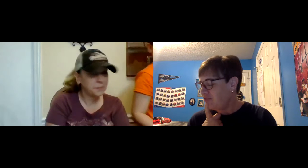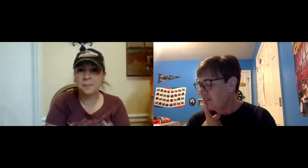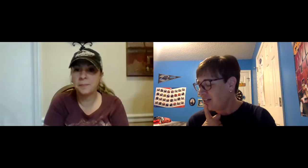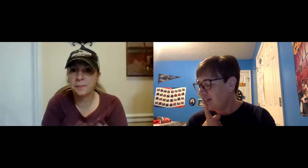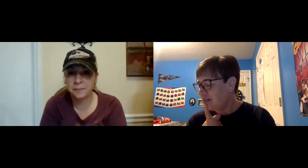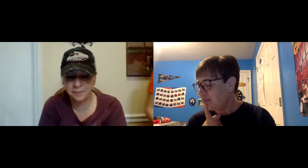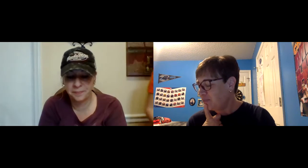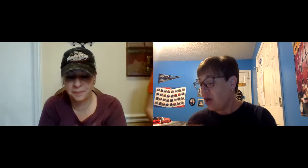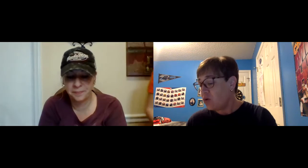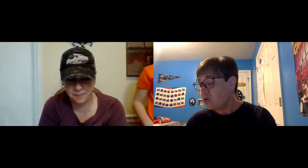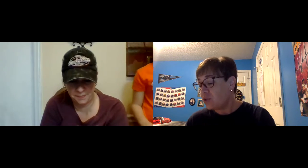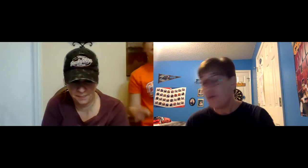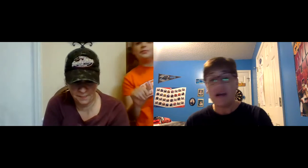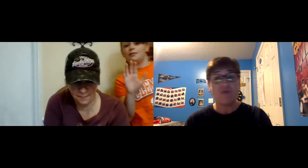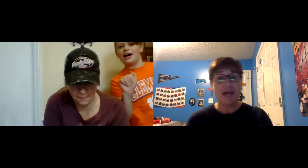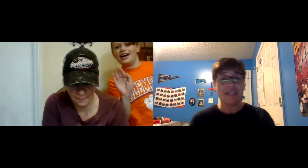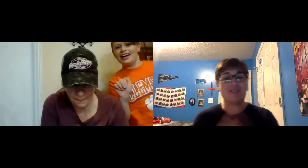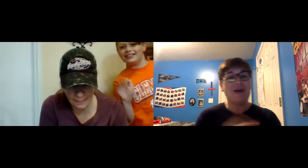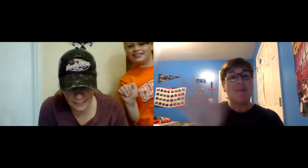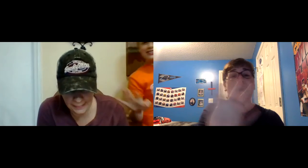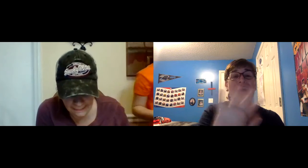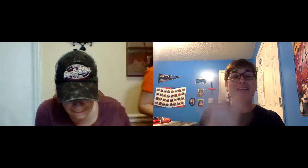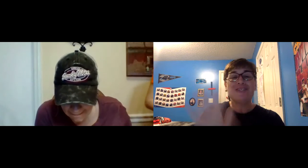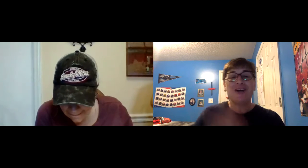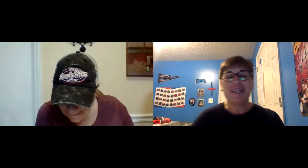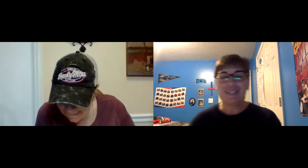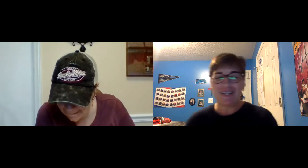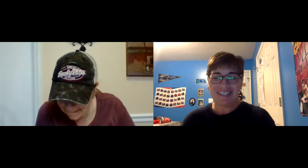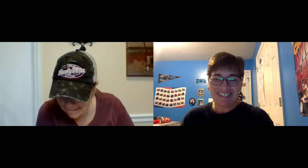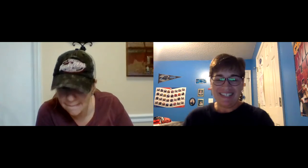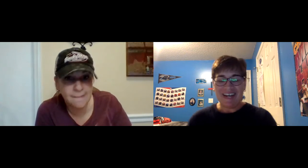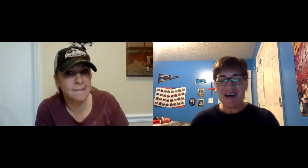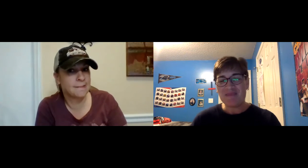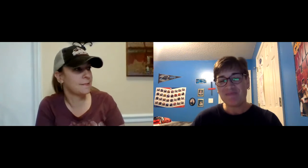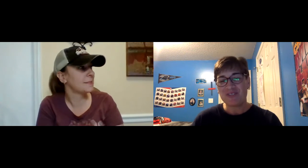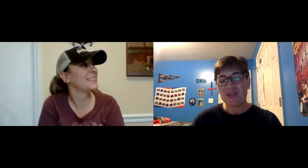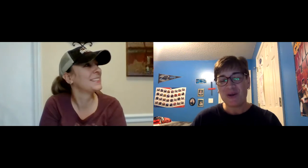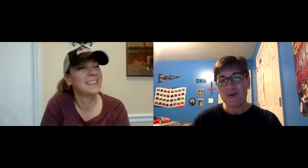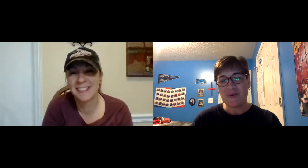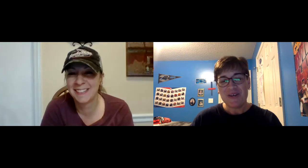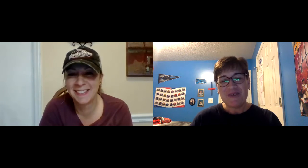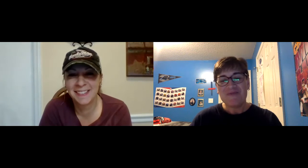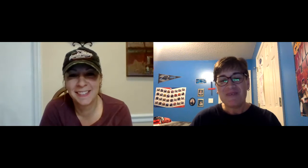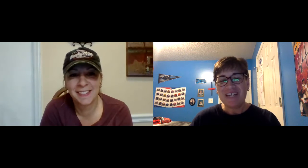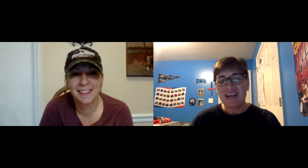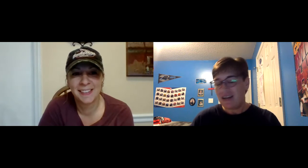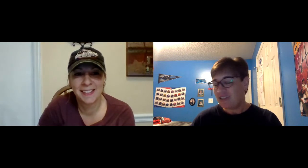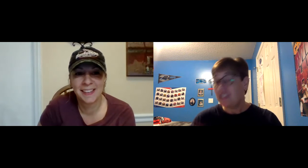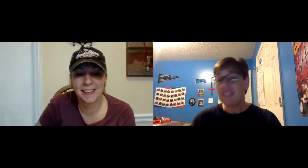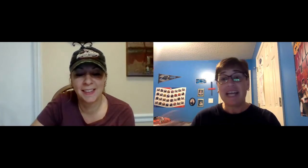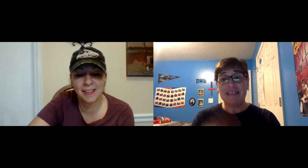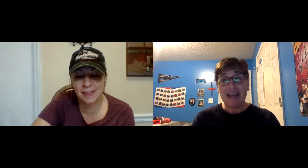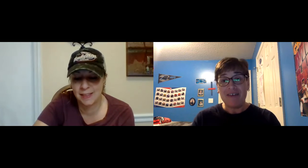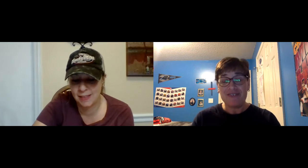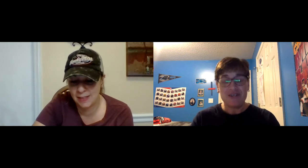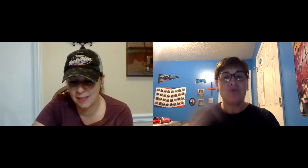off? Oh, so we were at right. Bye. Good talking to you. So we just